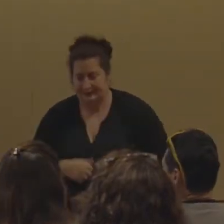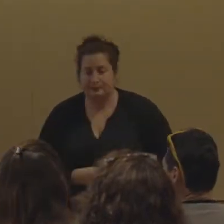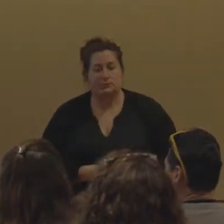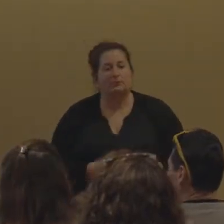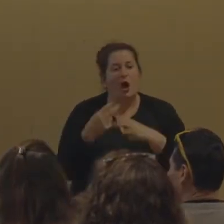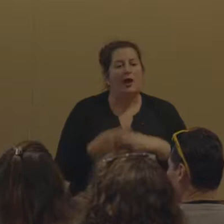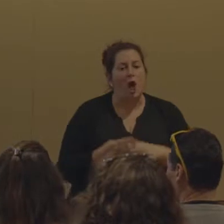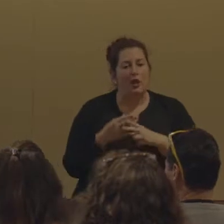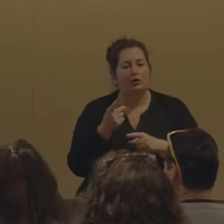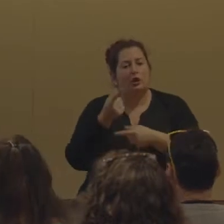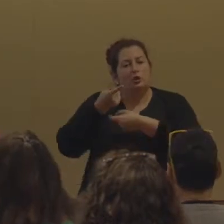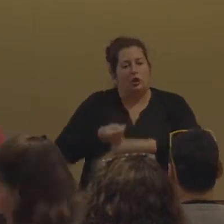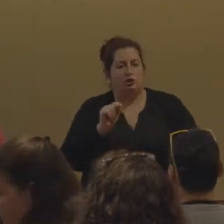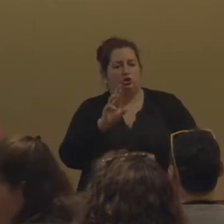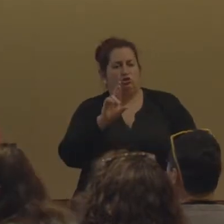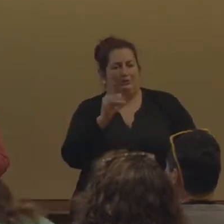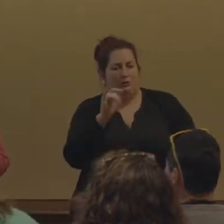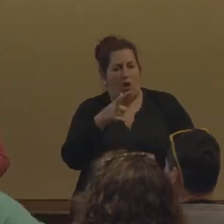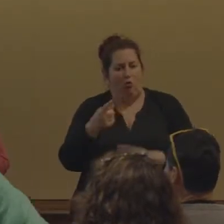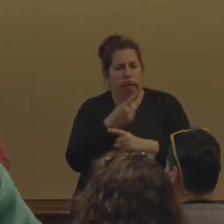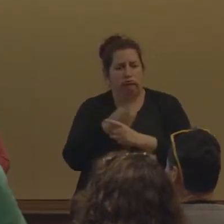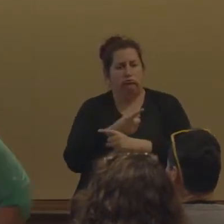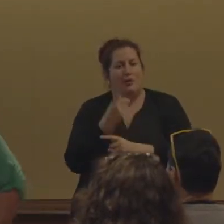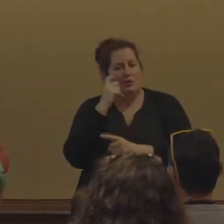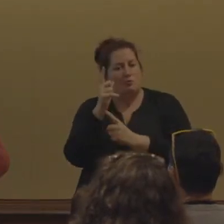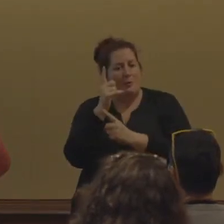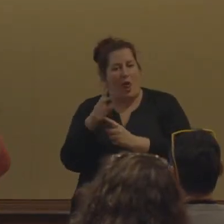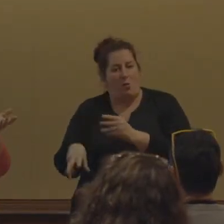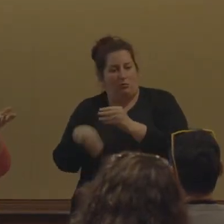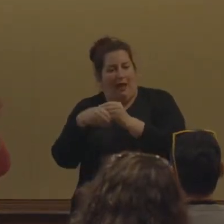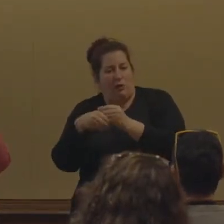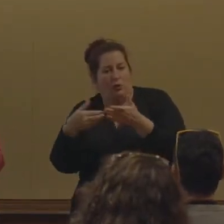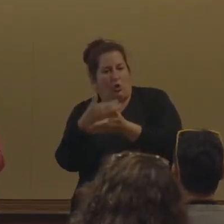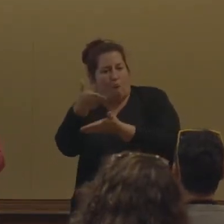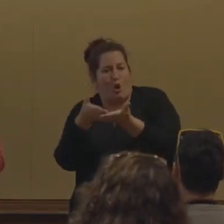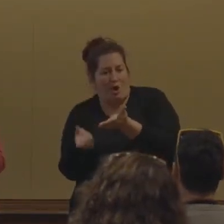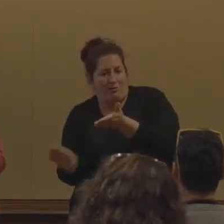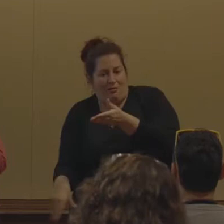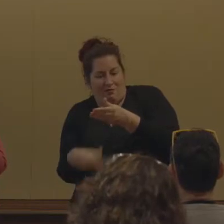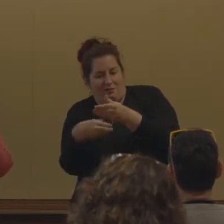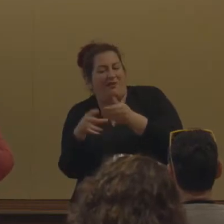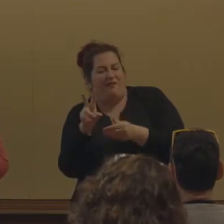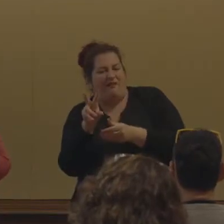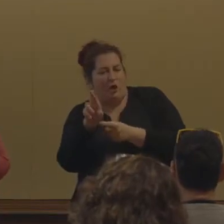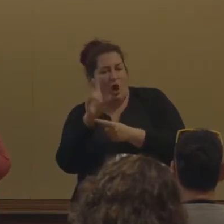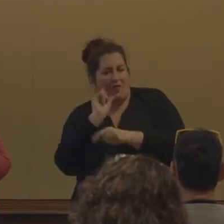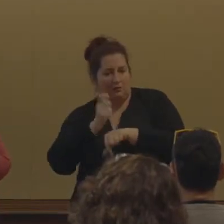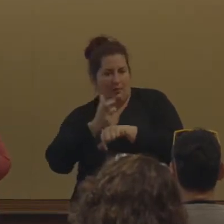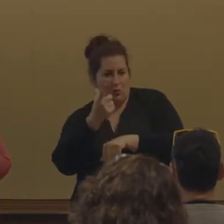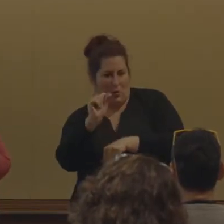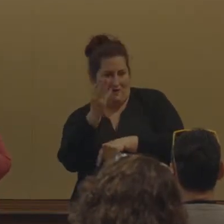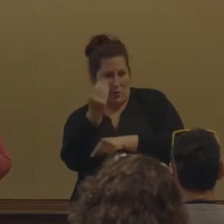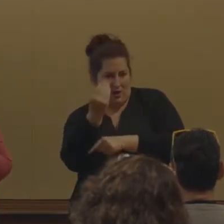And I call it traditional because in a moment, I'm gonna talk about a new piece of VR that our federal law put into place in